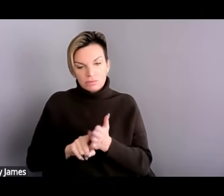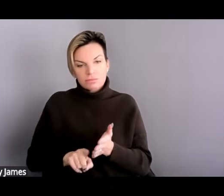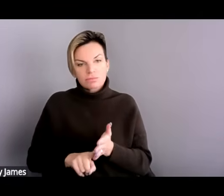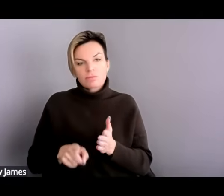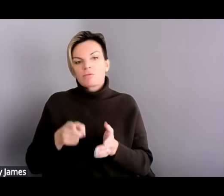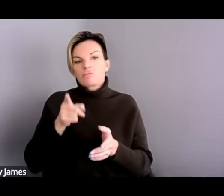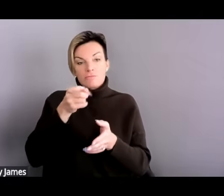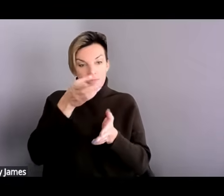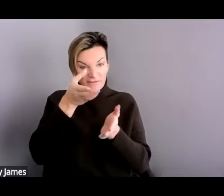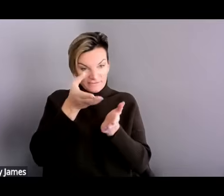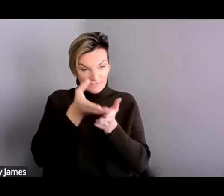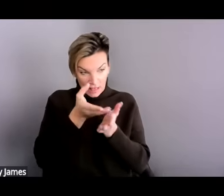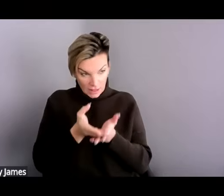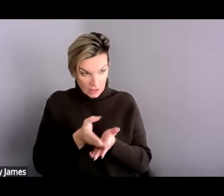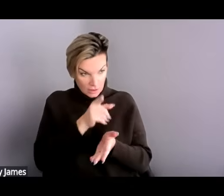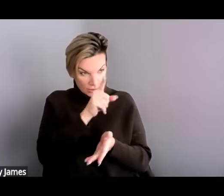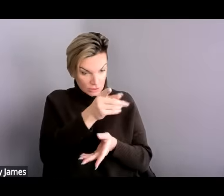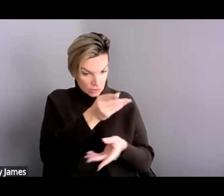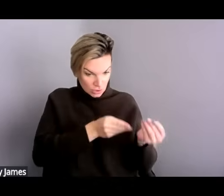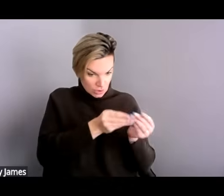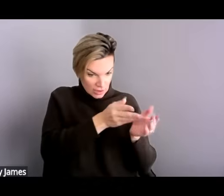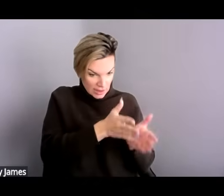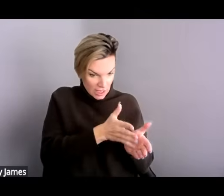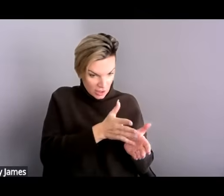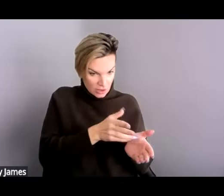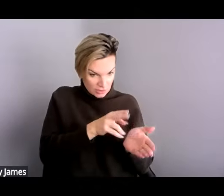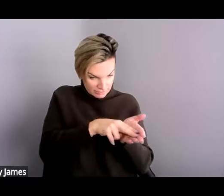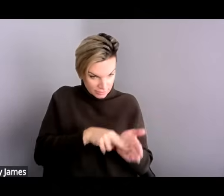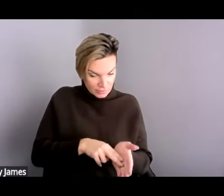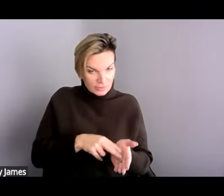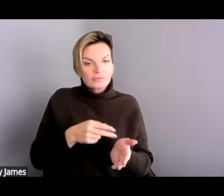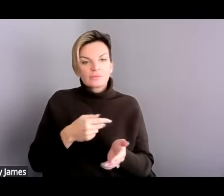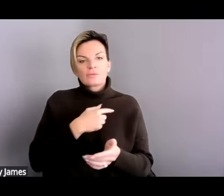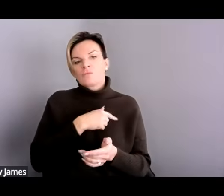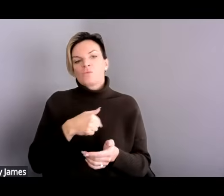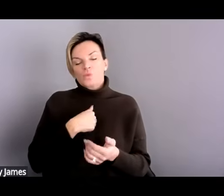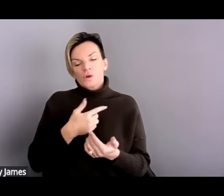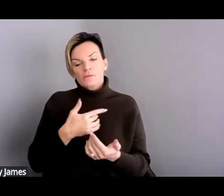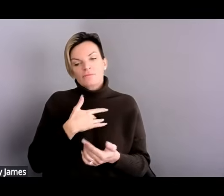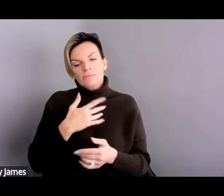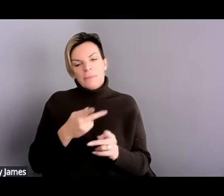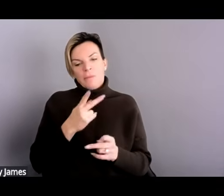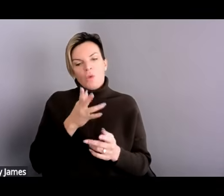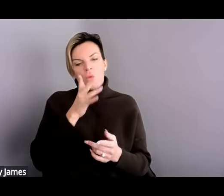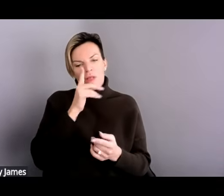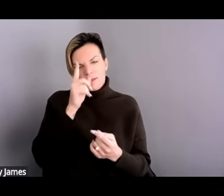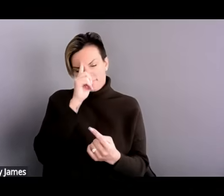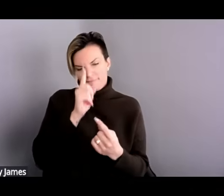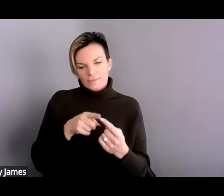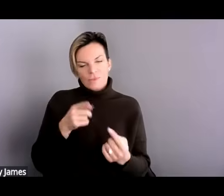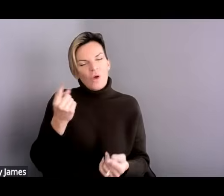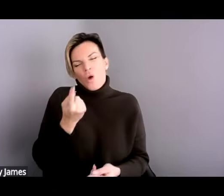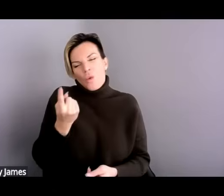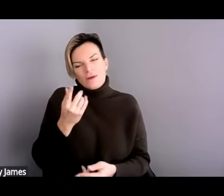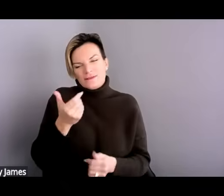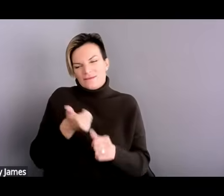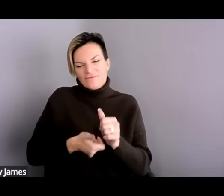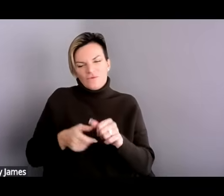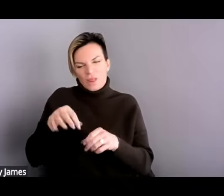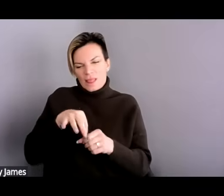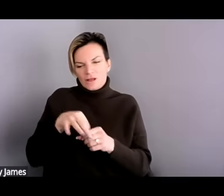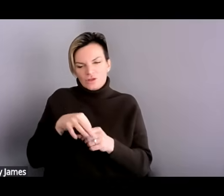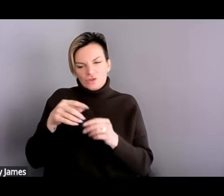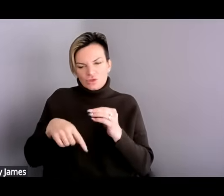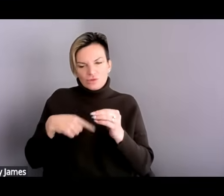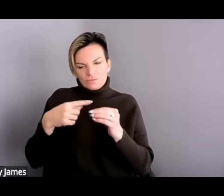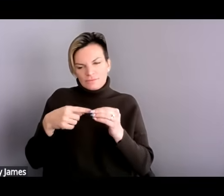the circulator signature. We do get challenges though, every election cycle that involve issues with